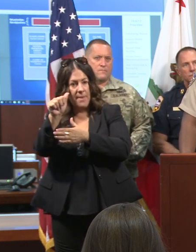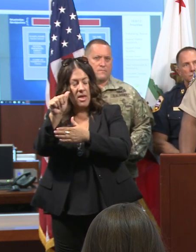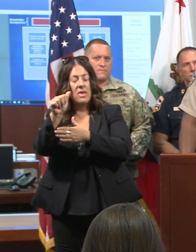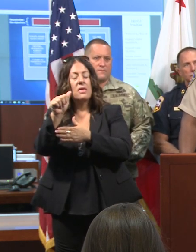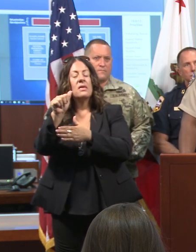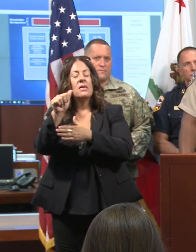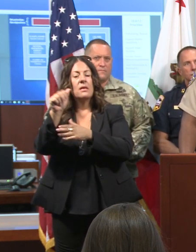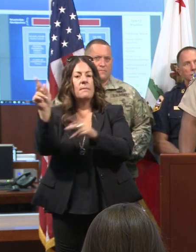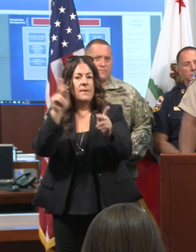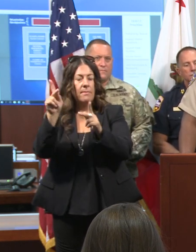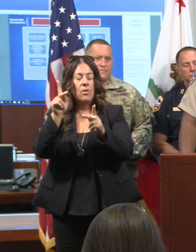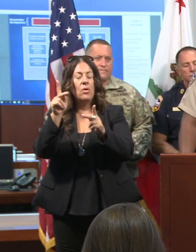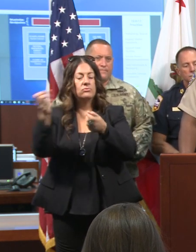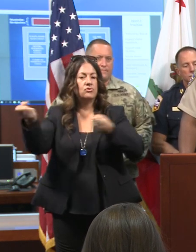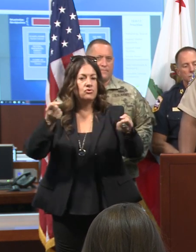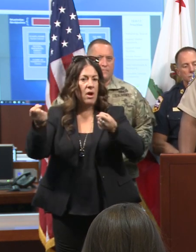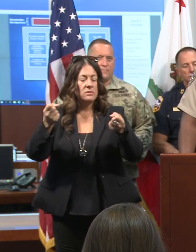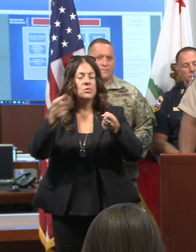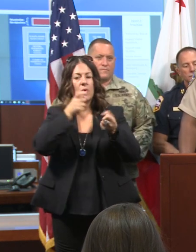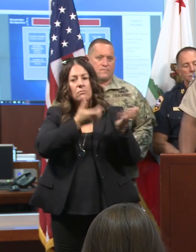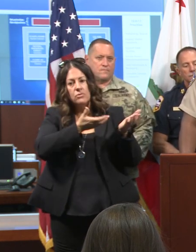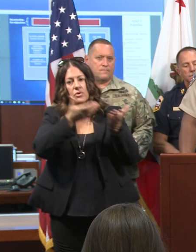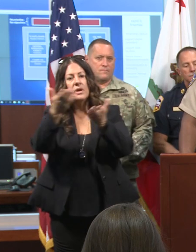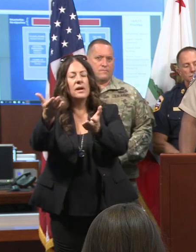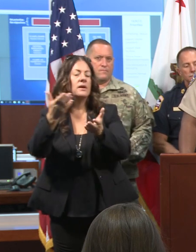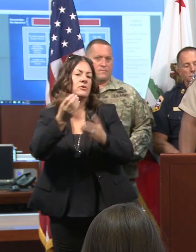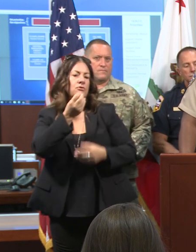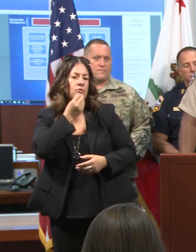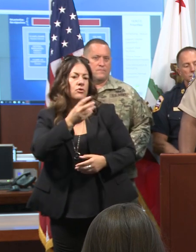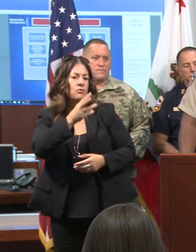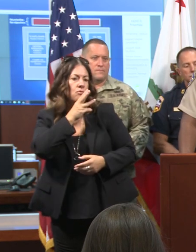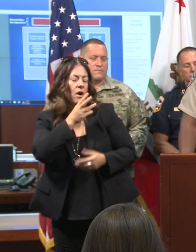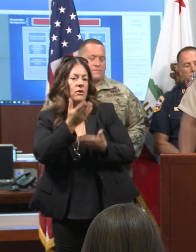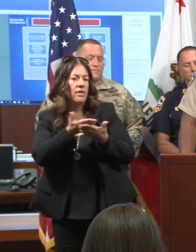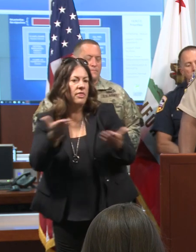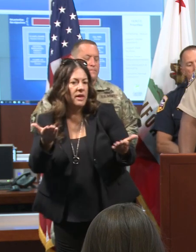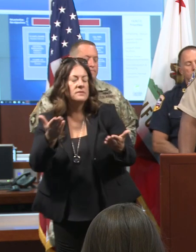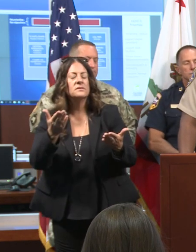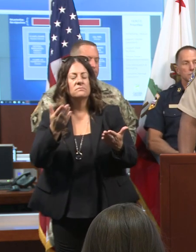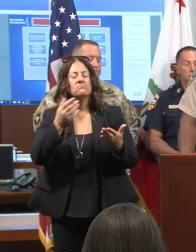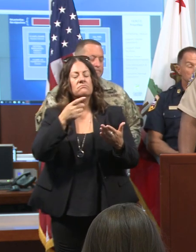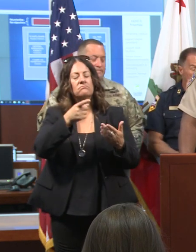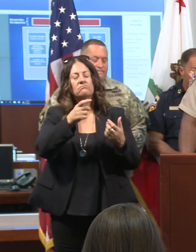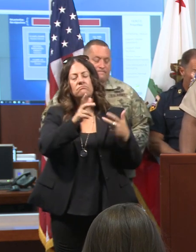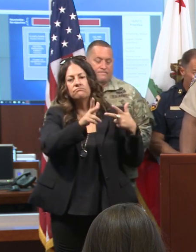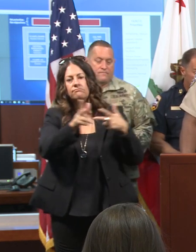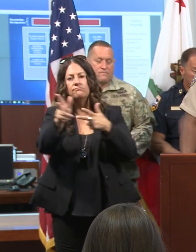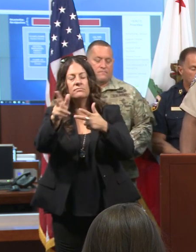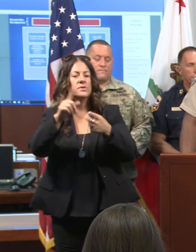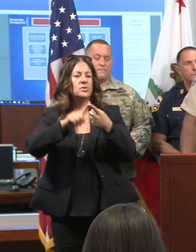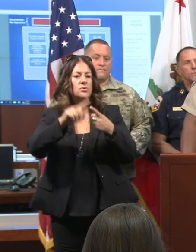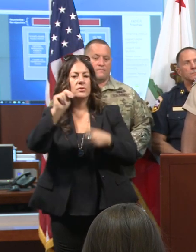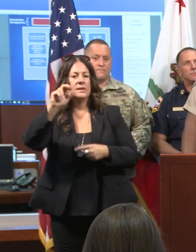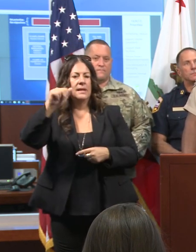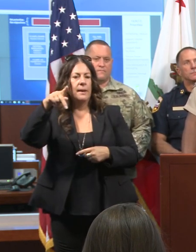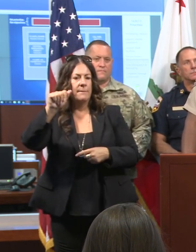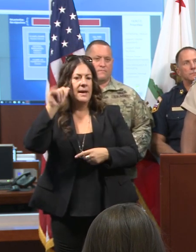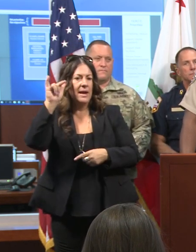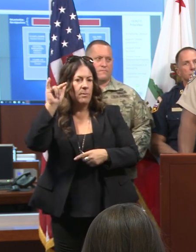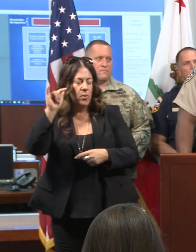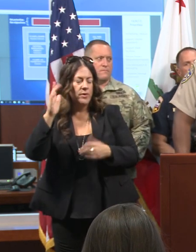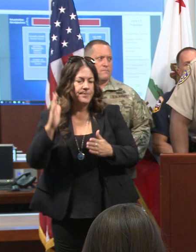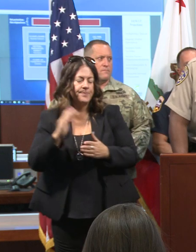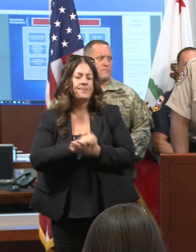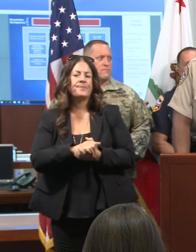carrying water, food, and other supplies, and they're headed to Napa Airport. Additionally, we have a group of